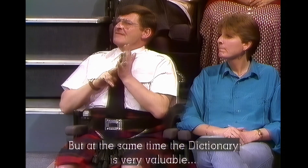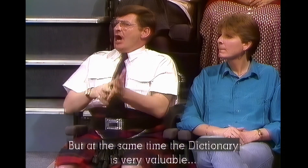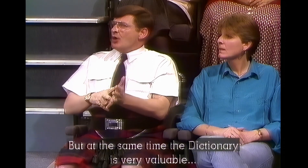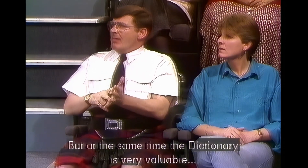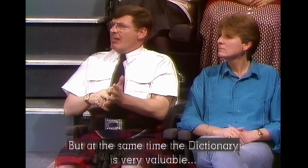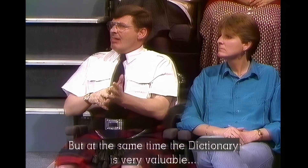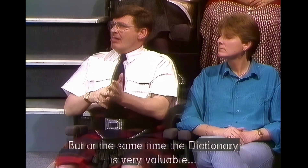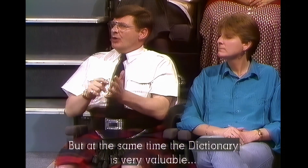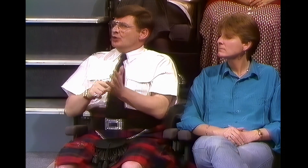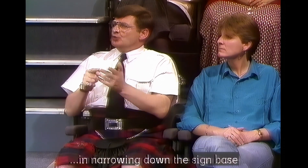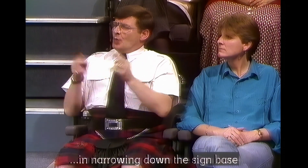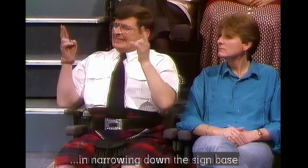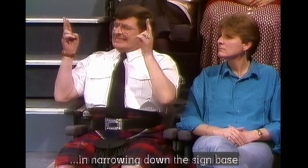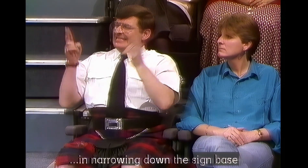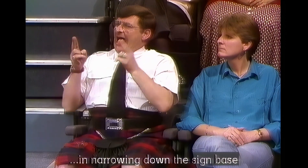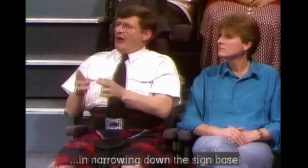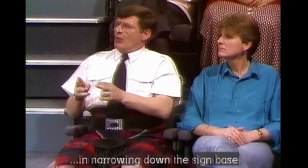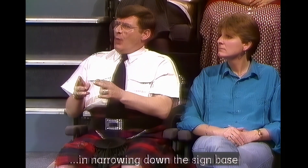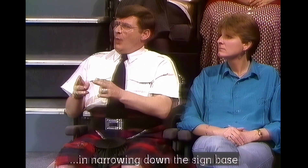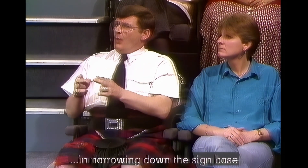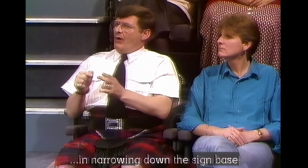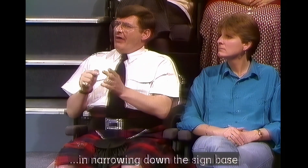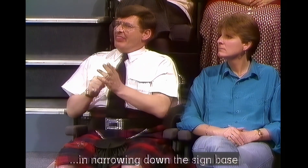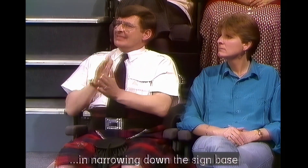valuable in narrowing down the sign base.